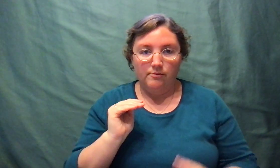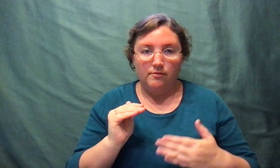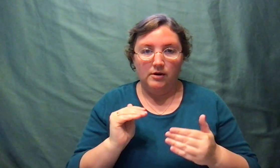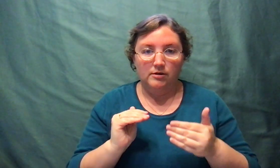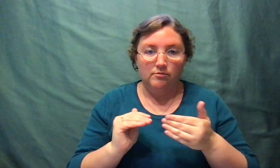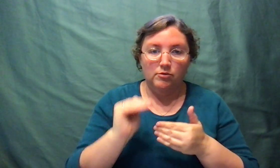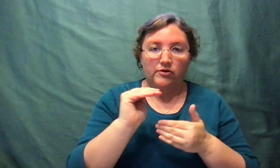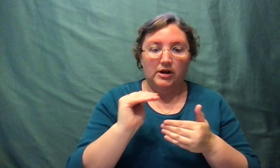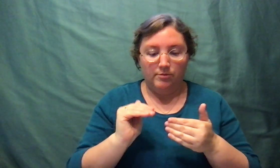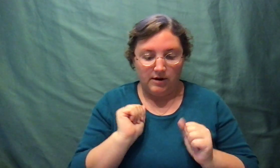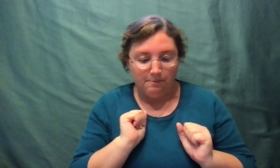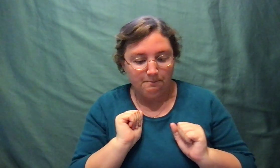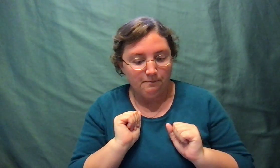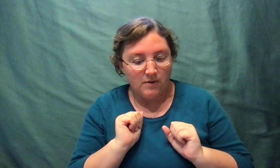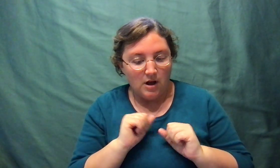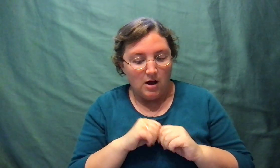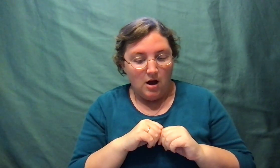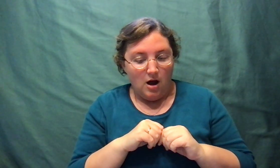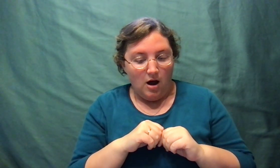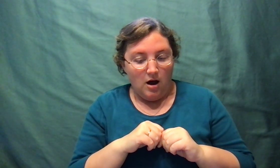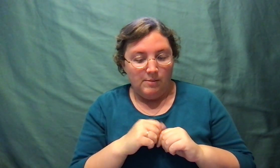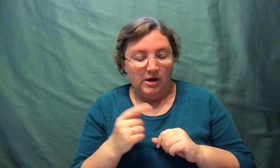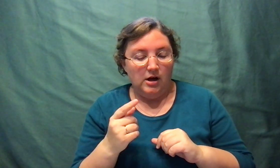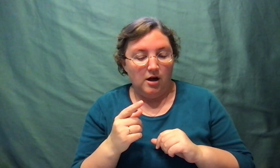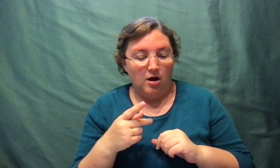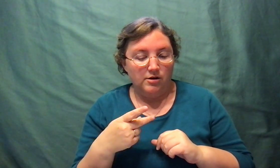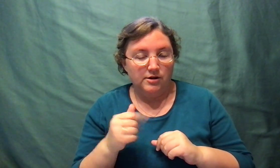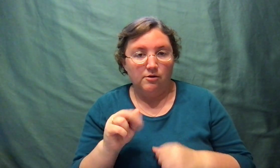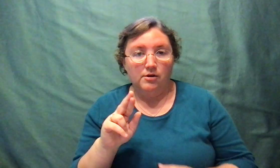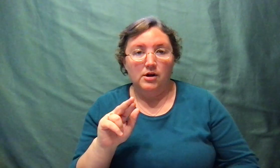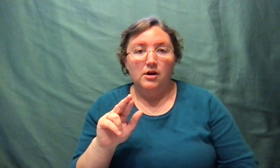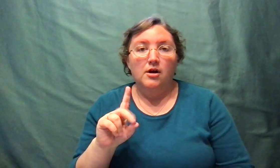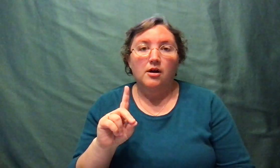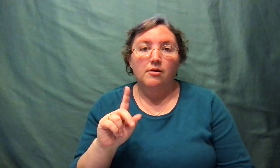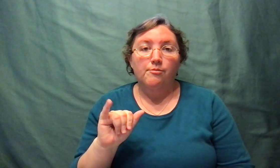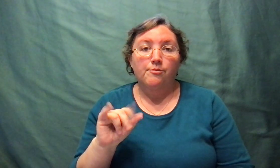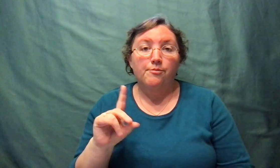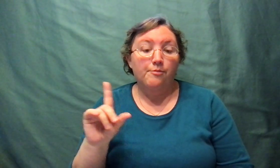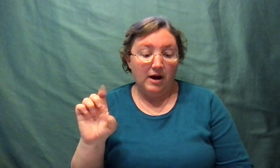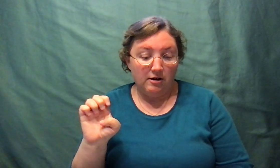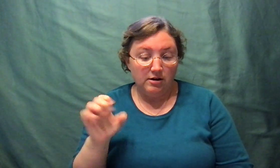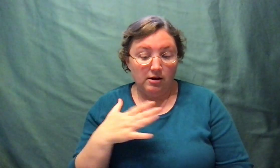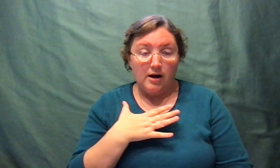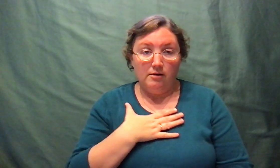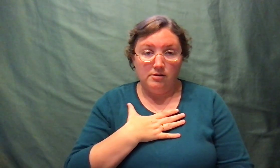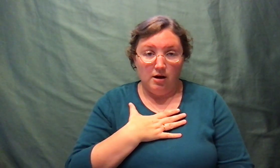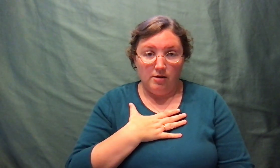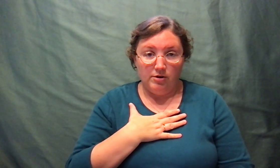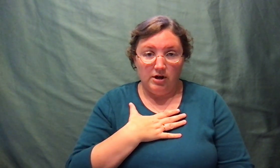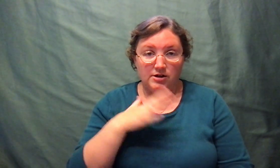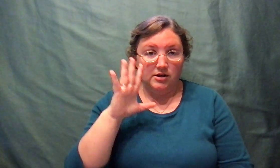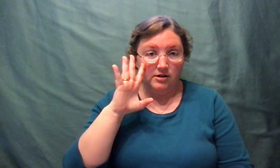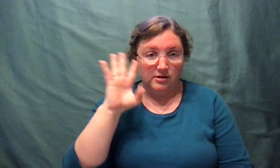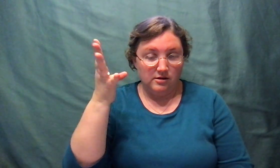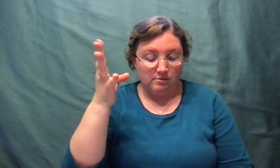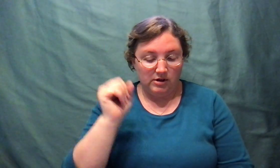Moving up, down. Also, paradiddle, and I was not a percussionist. This is something I'm